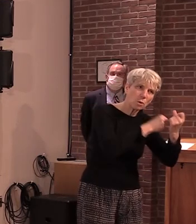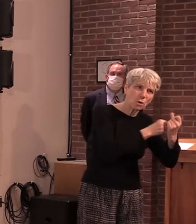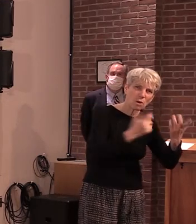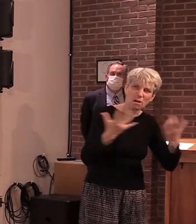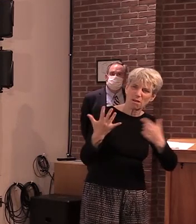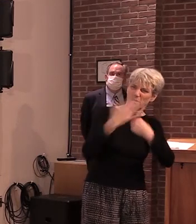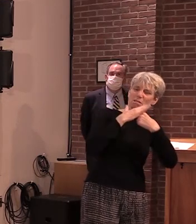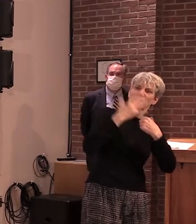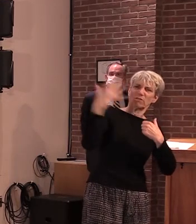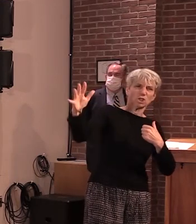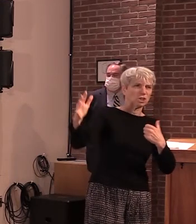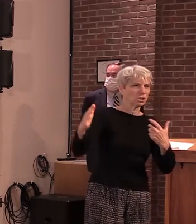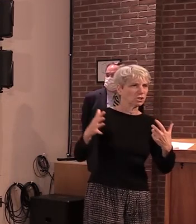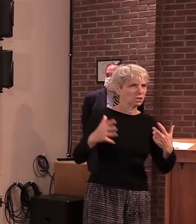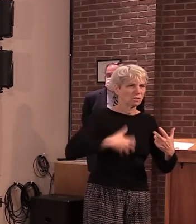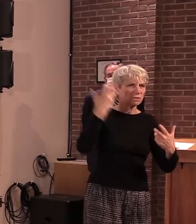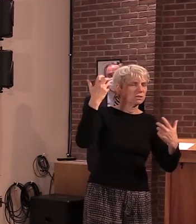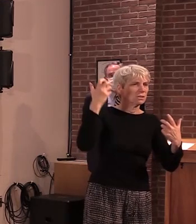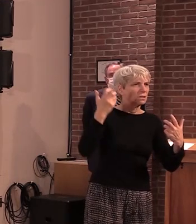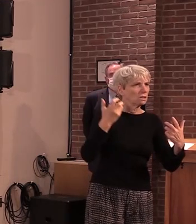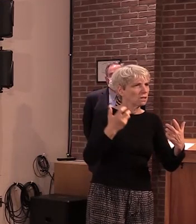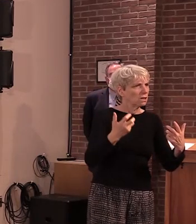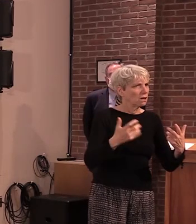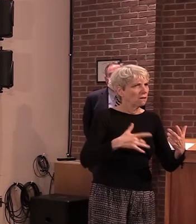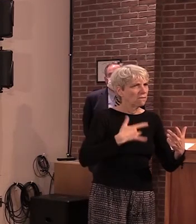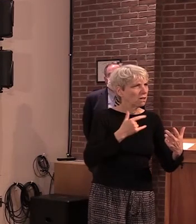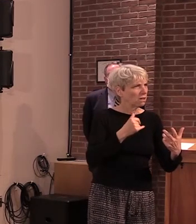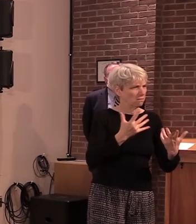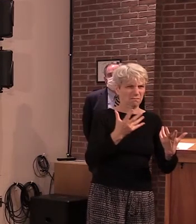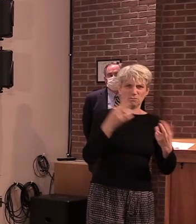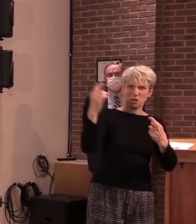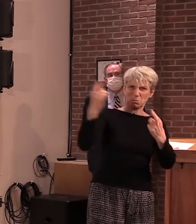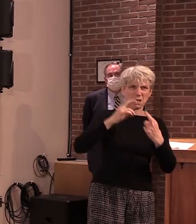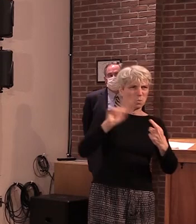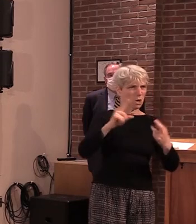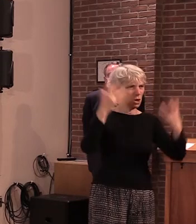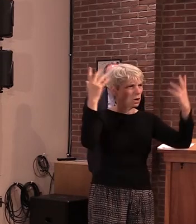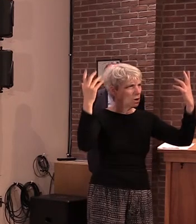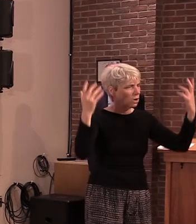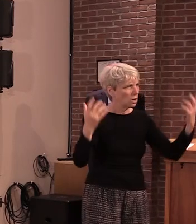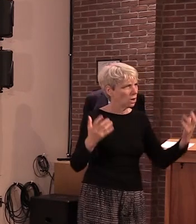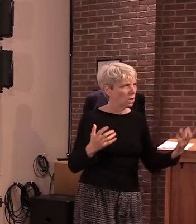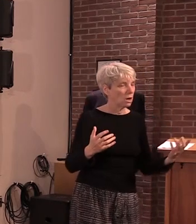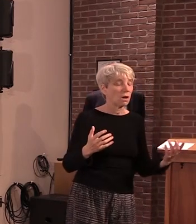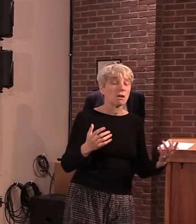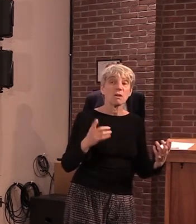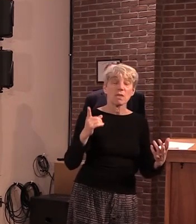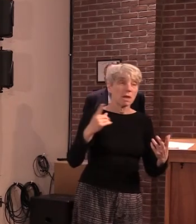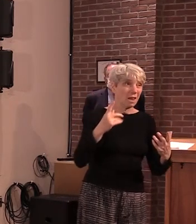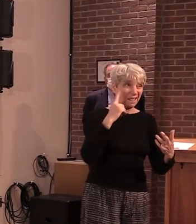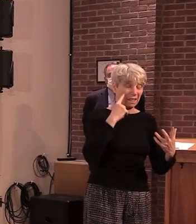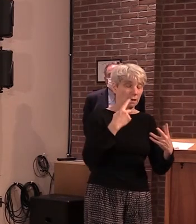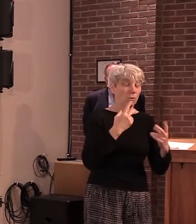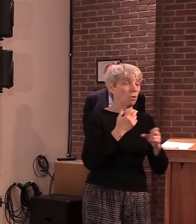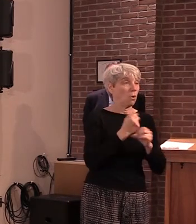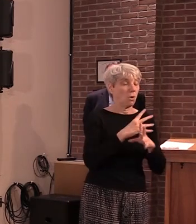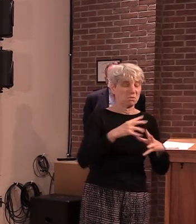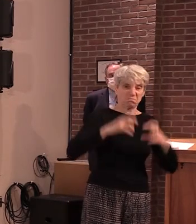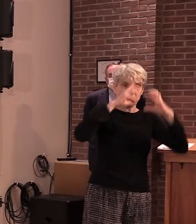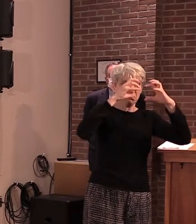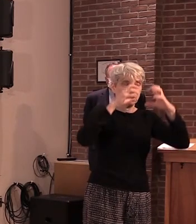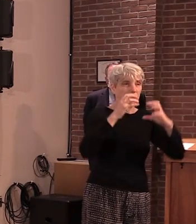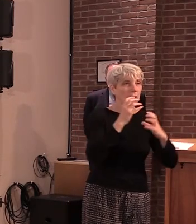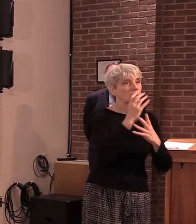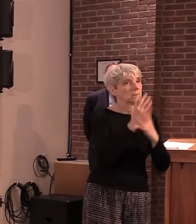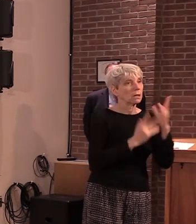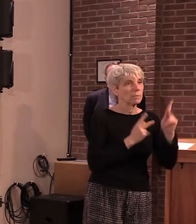So they were upset with the tactics that were being used, and perhaps that drove the wedge. In fact, several of the people said, we're